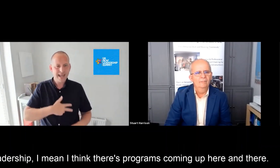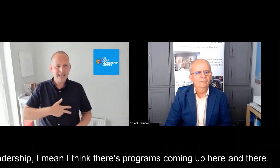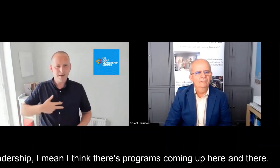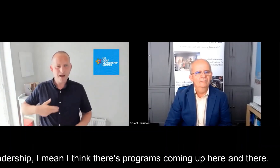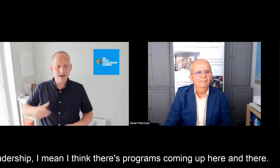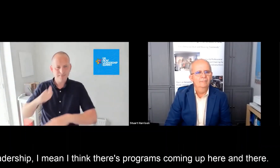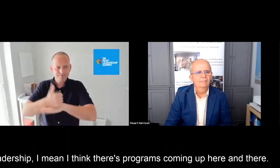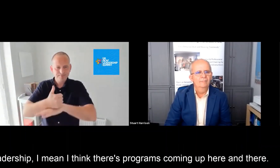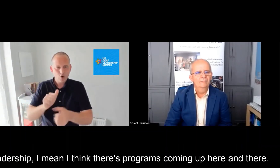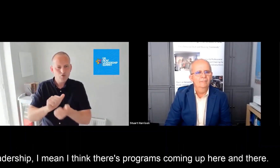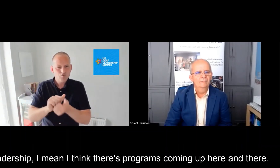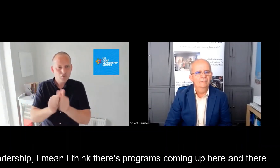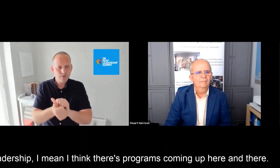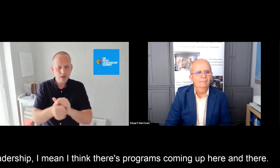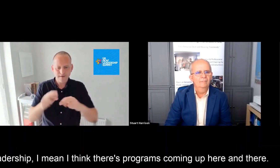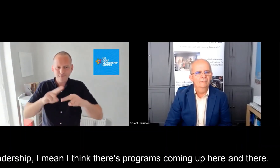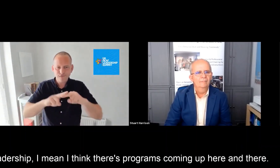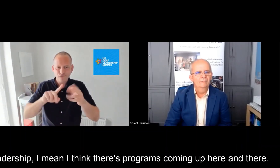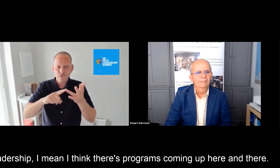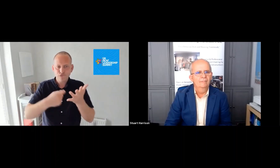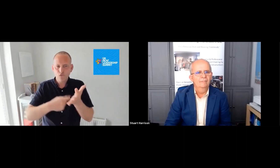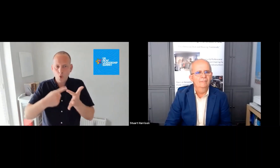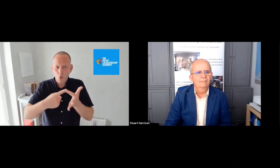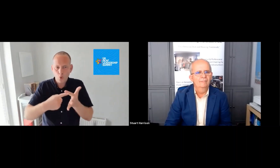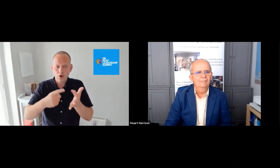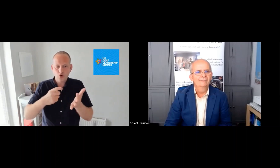there's programs coming up here and there.